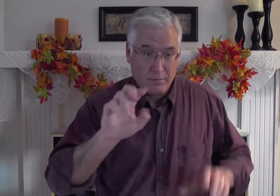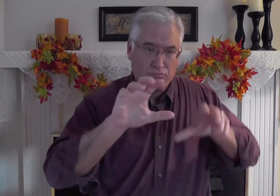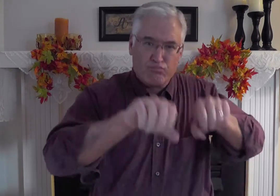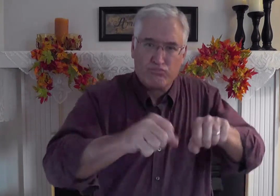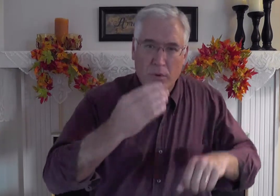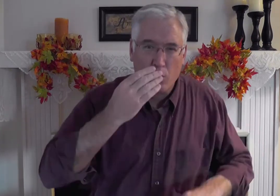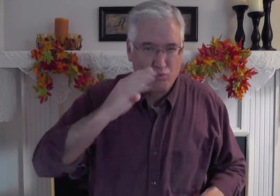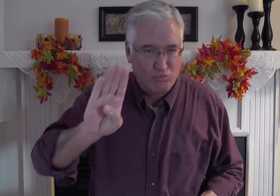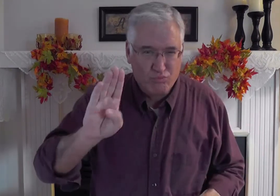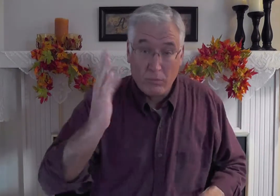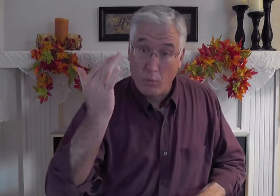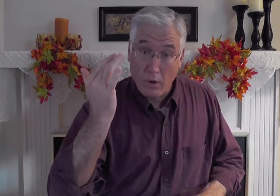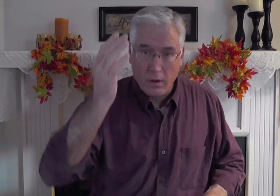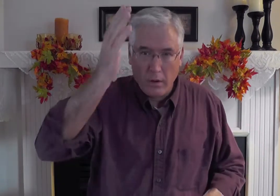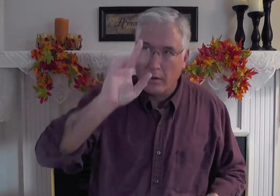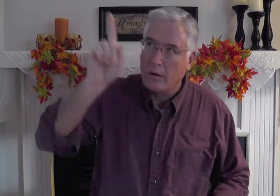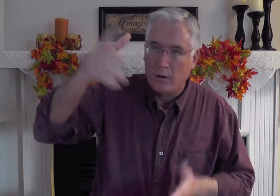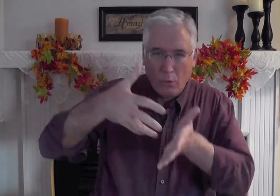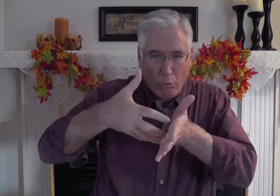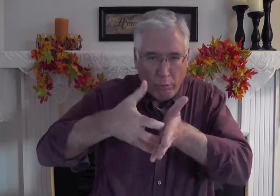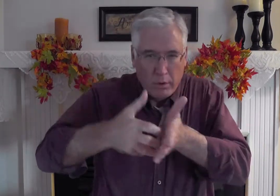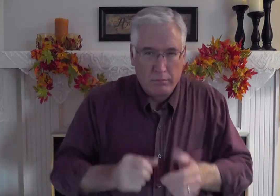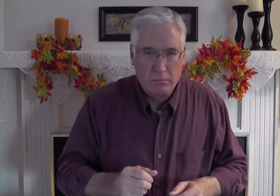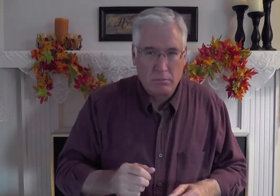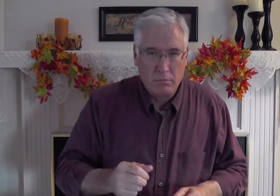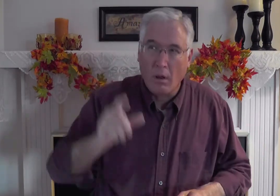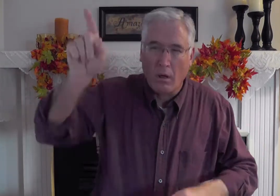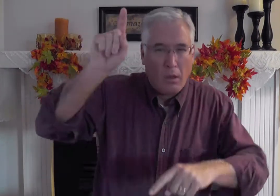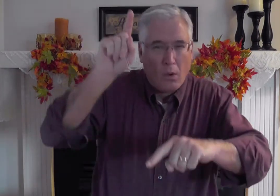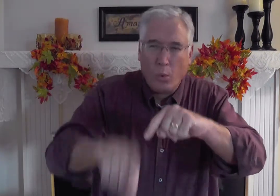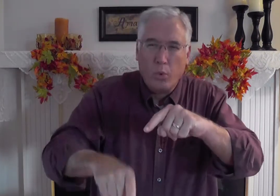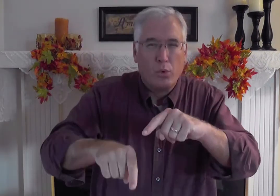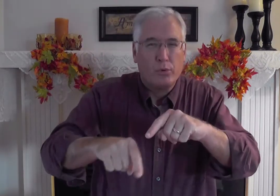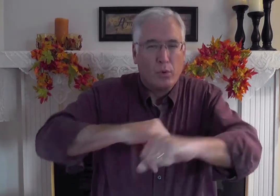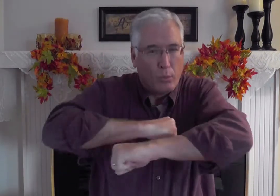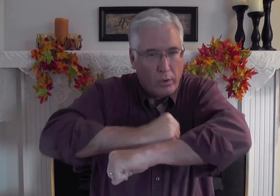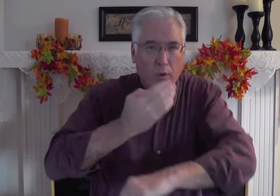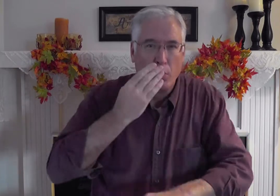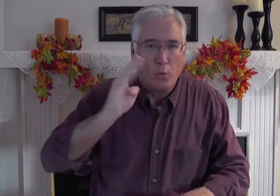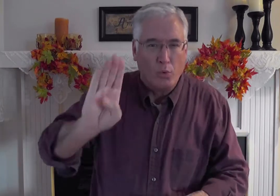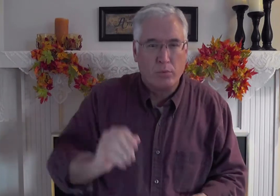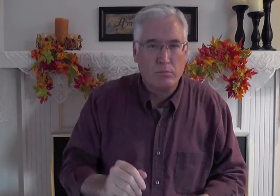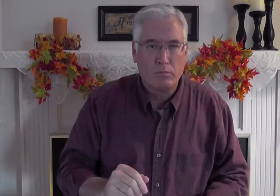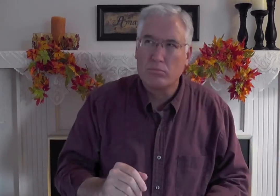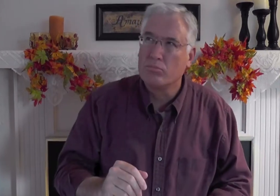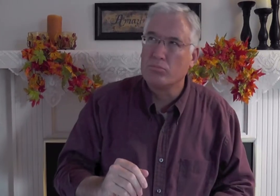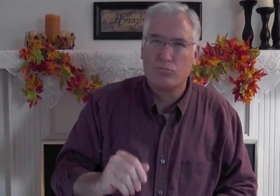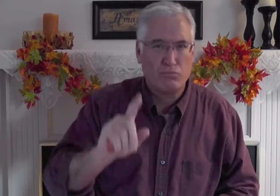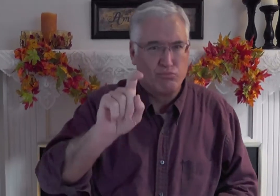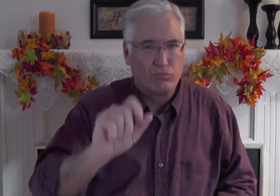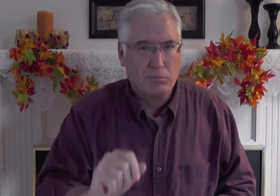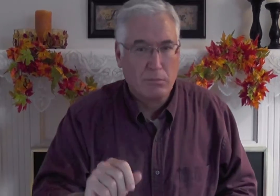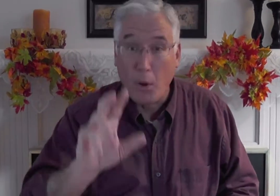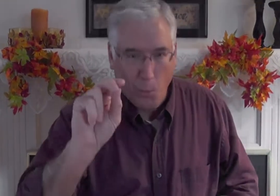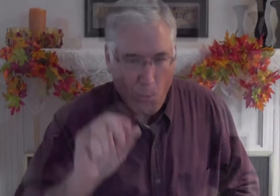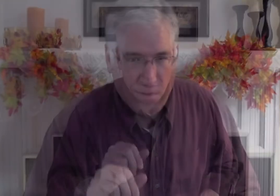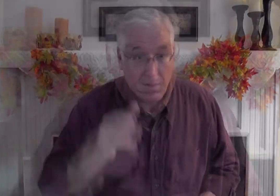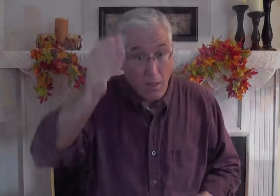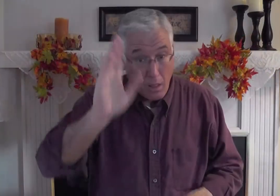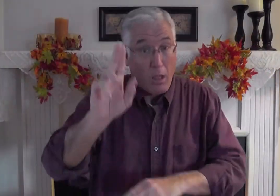Question: did Babylon possess Jerusalem because God was weak? Because he could not protect Jerusalem?